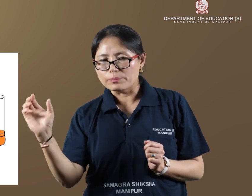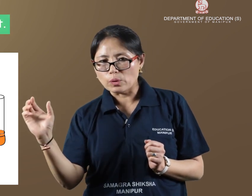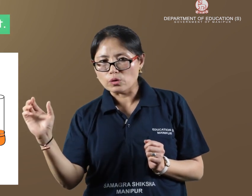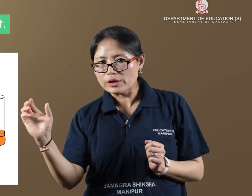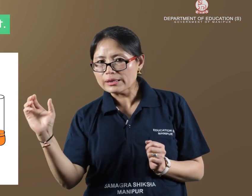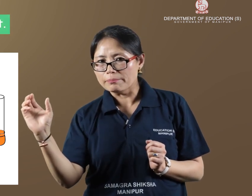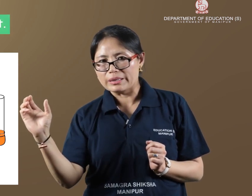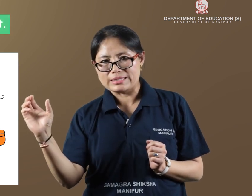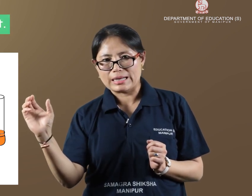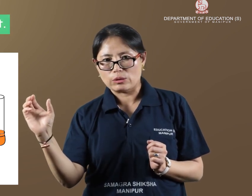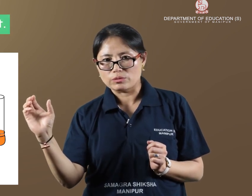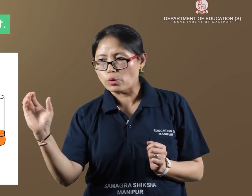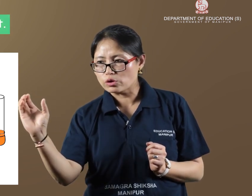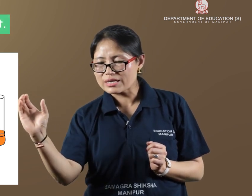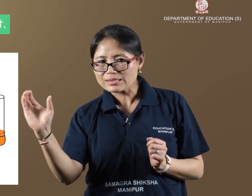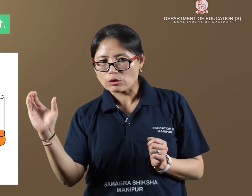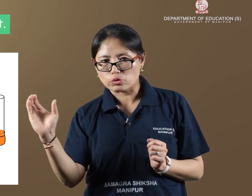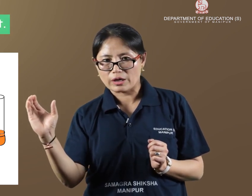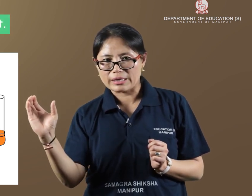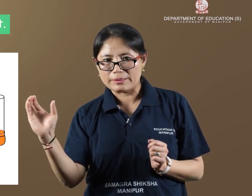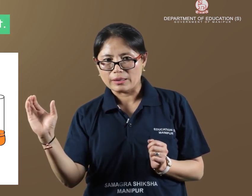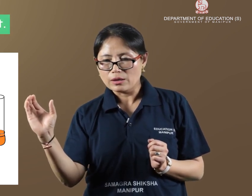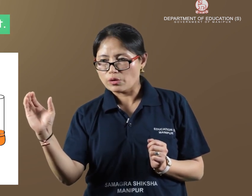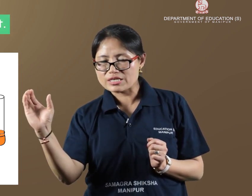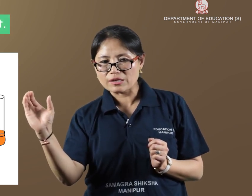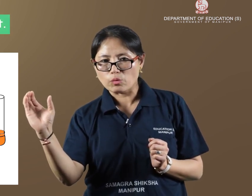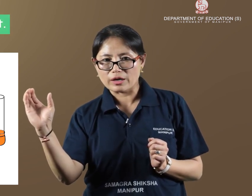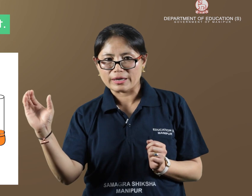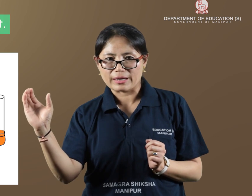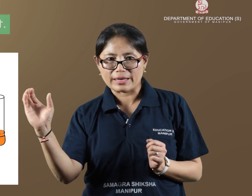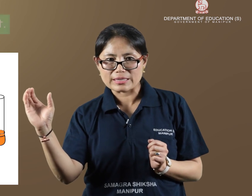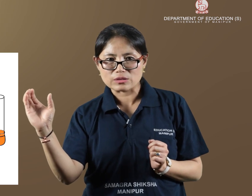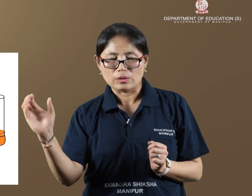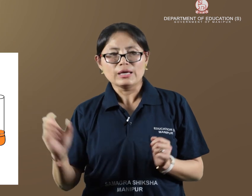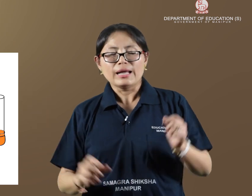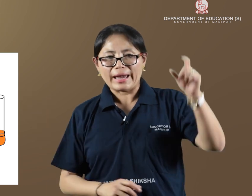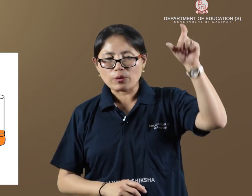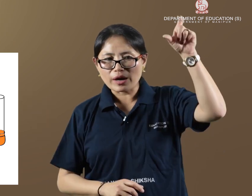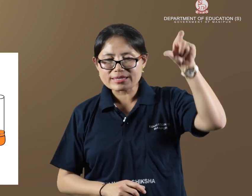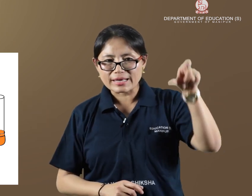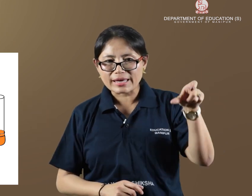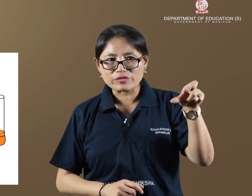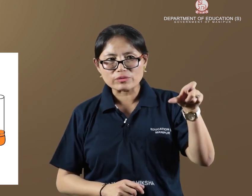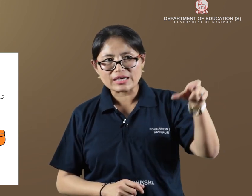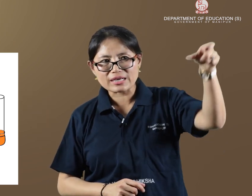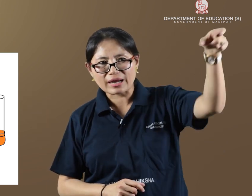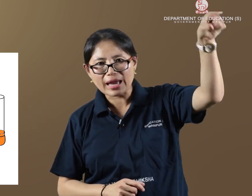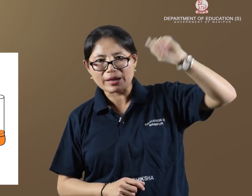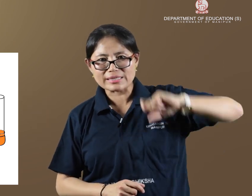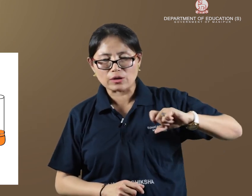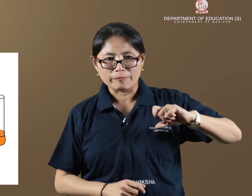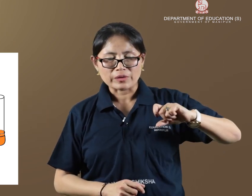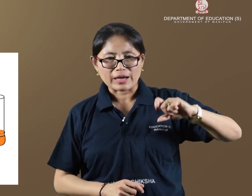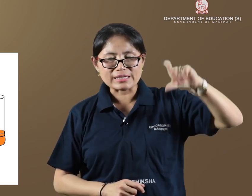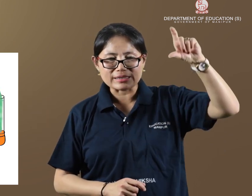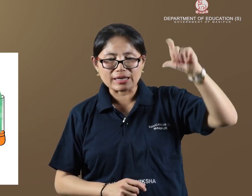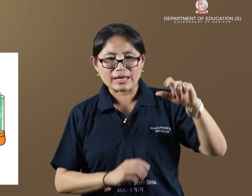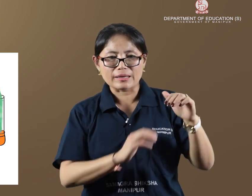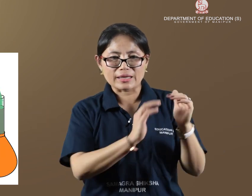ball will burst out ball khra tang chau thor ka ni ba ko ising ball kari kra lai sin do likewise second tip the ising khra yam hai jalo hai ja hai jalo kan nang gi